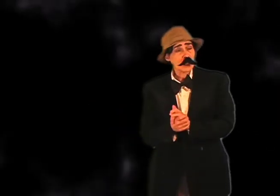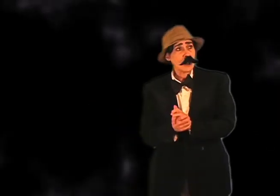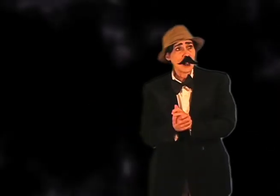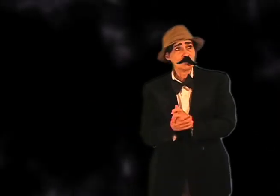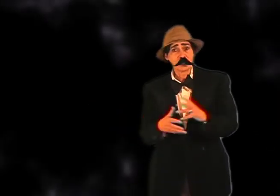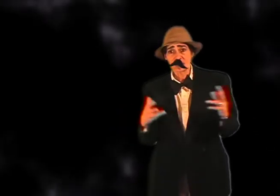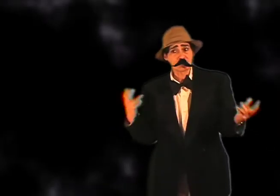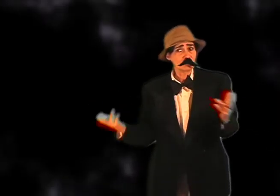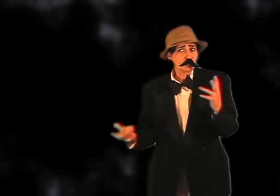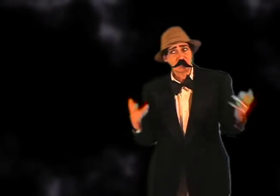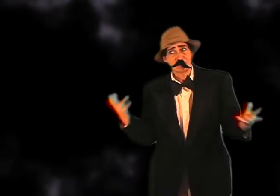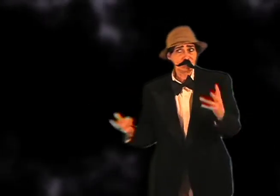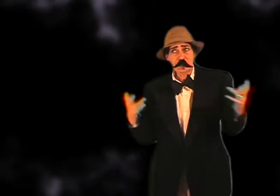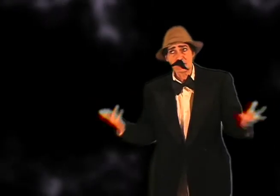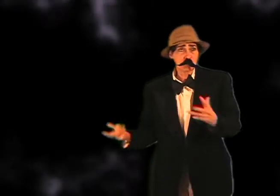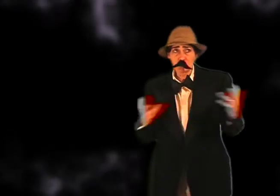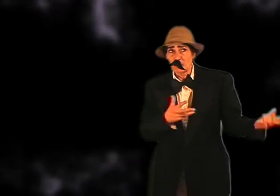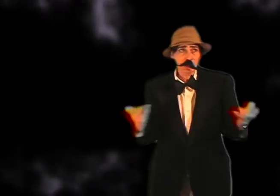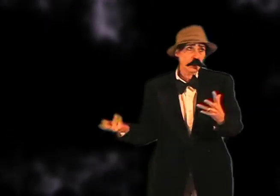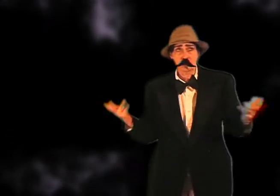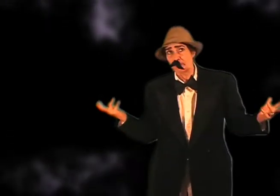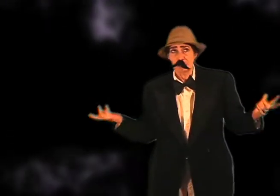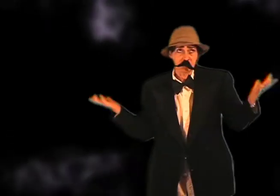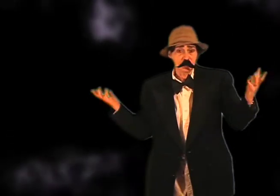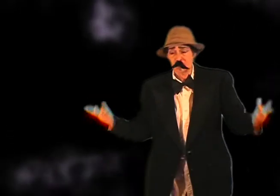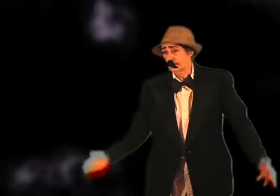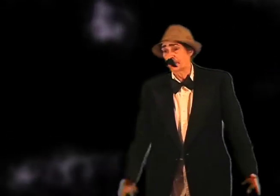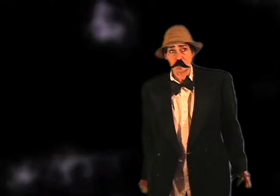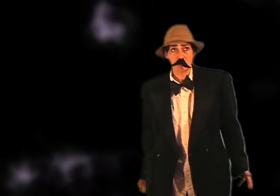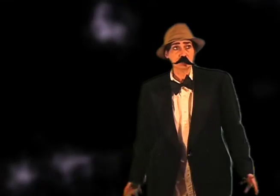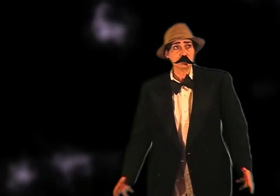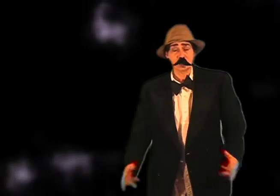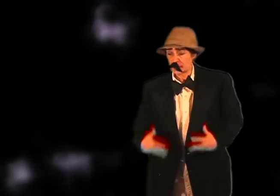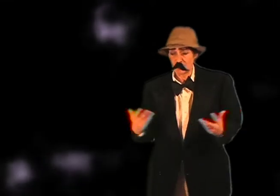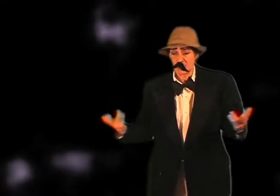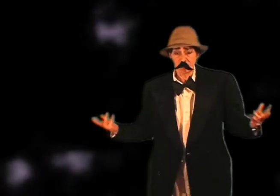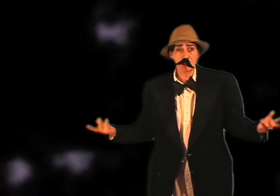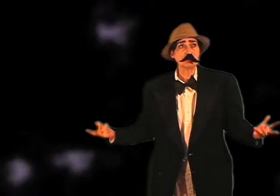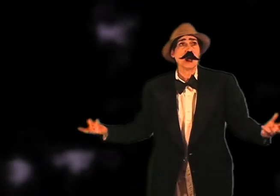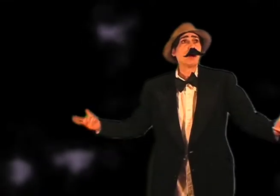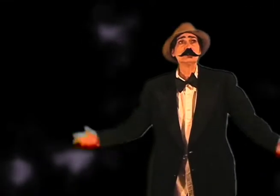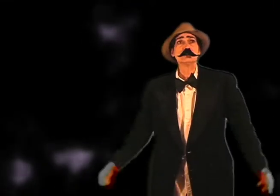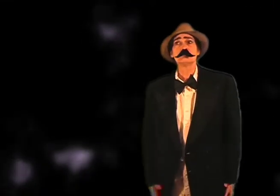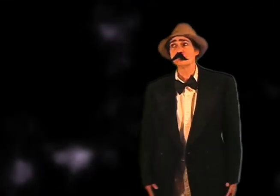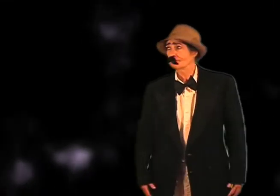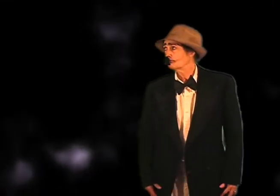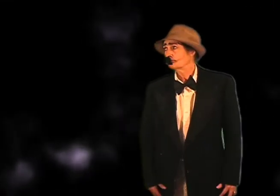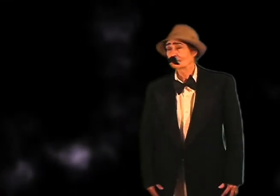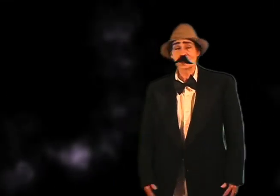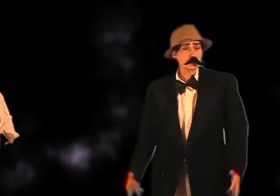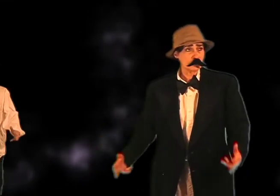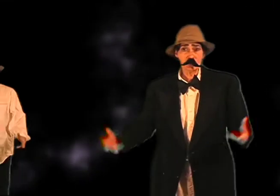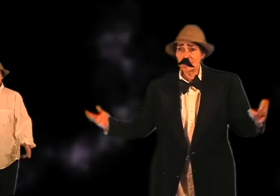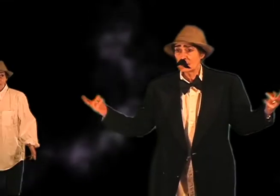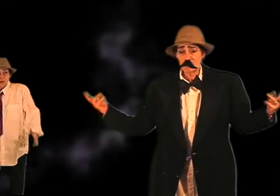I'm not feeling one way or the other about this, Peggy Lombroski. I've been up for hours. Sammy,